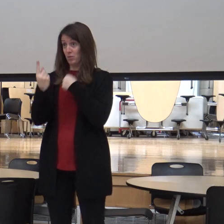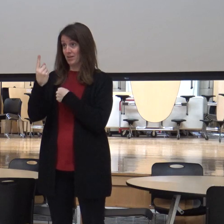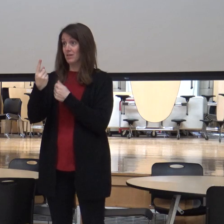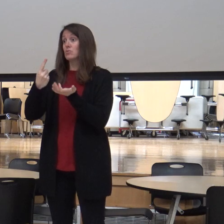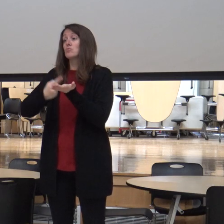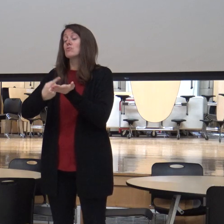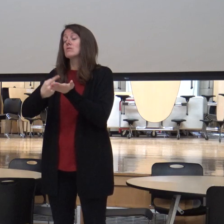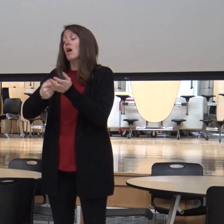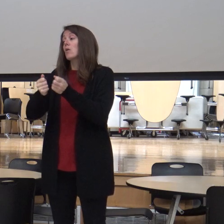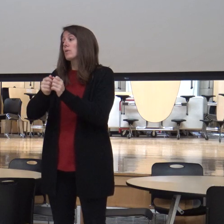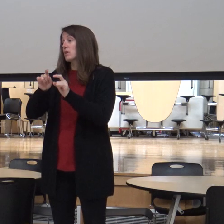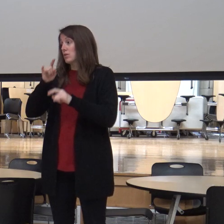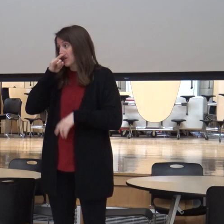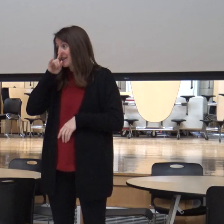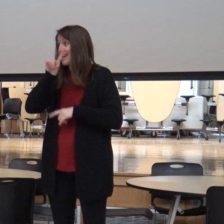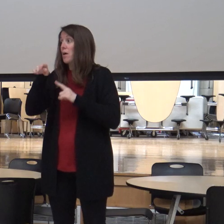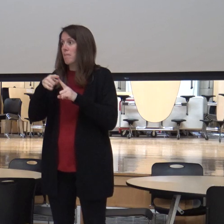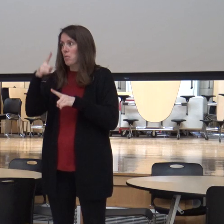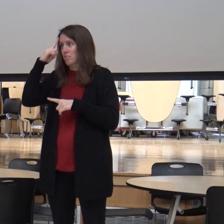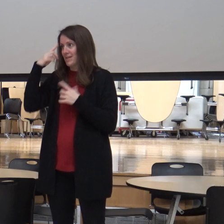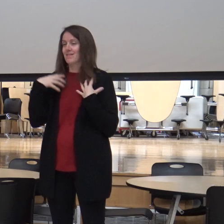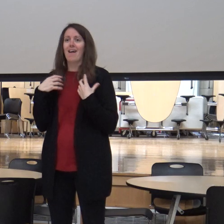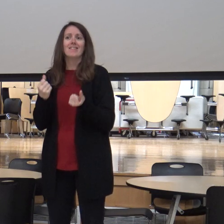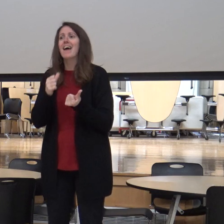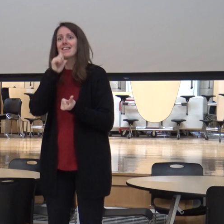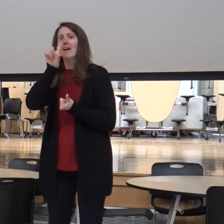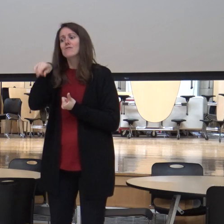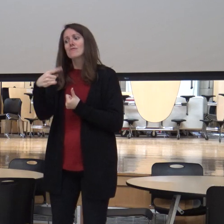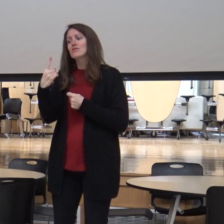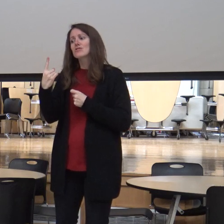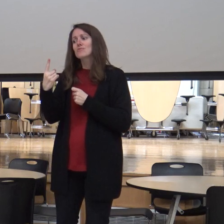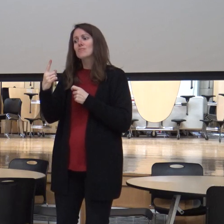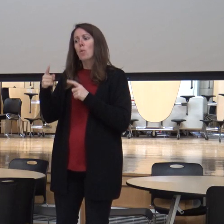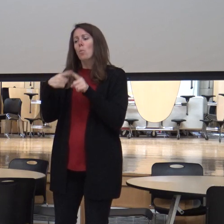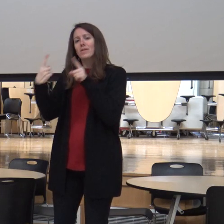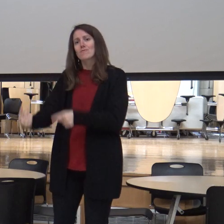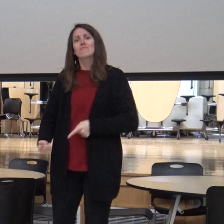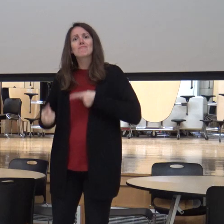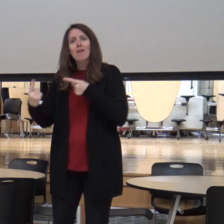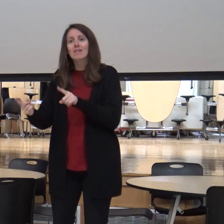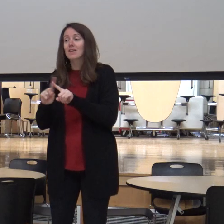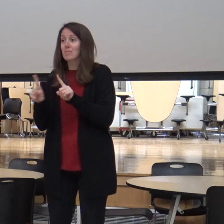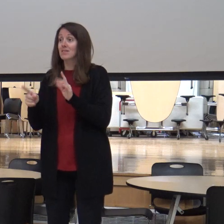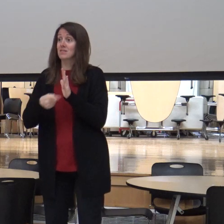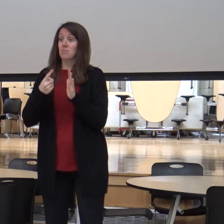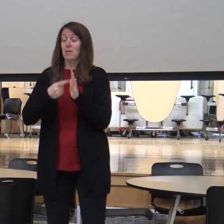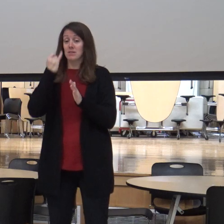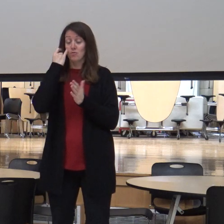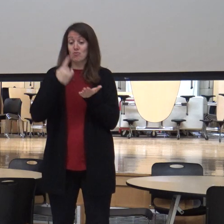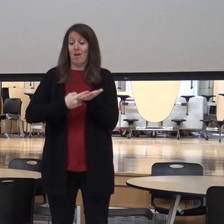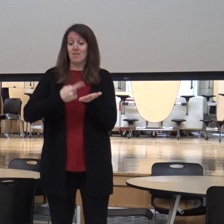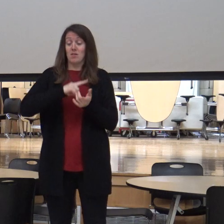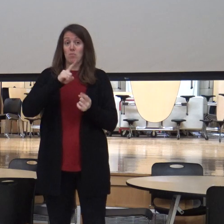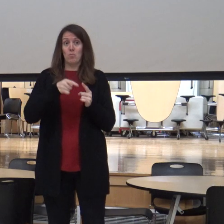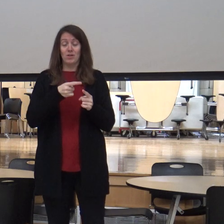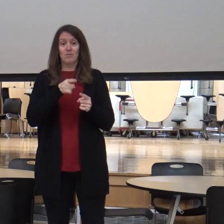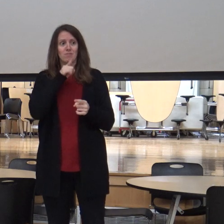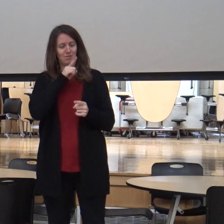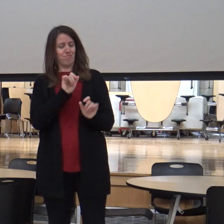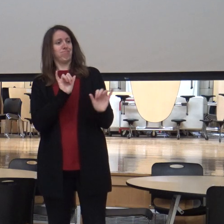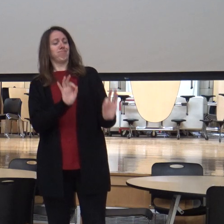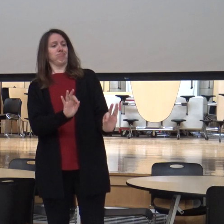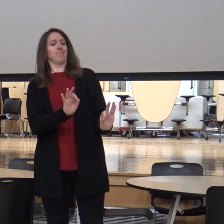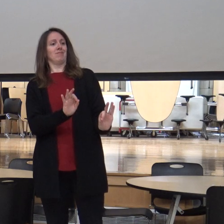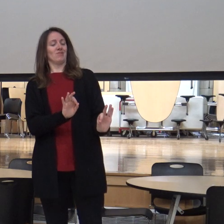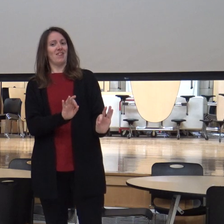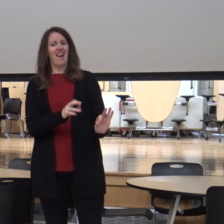health. Do it not just when they're doing bad, but when they're doing well. Sometimes that's when you can get it. You've noticed you've really been doing great